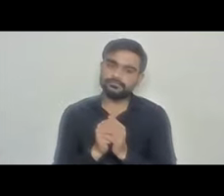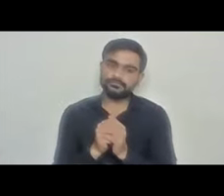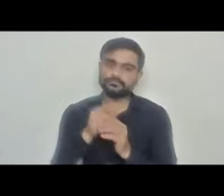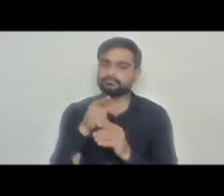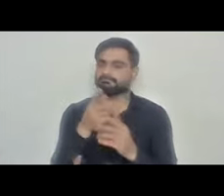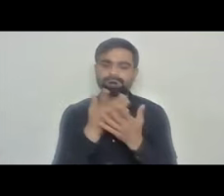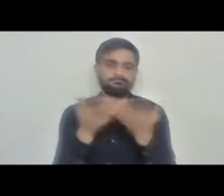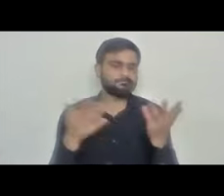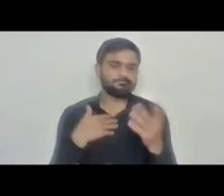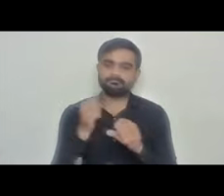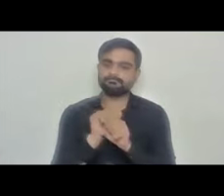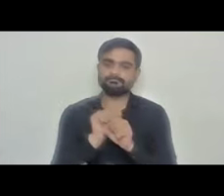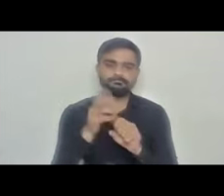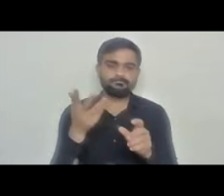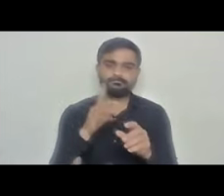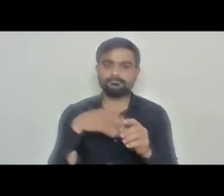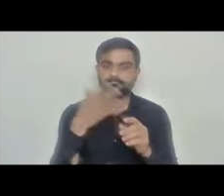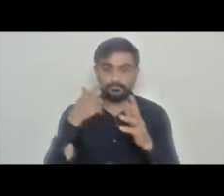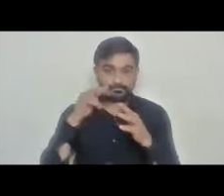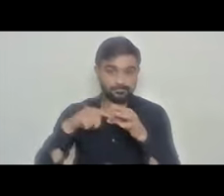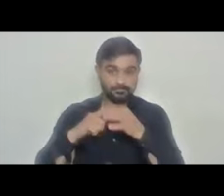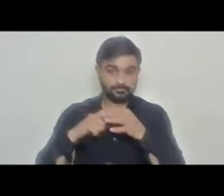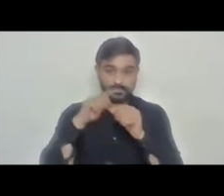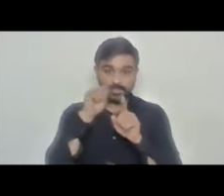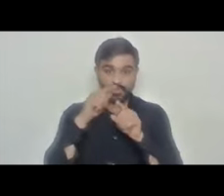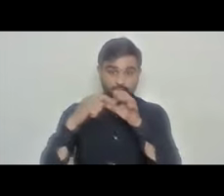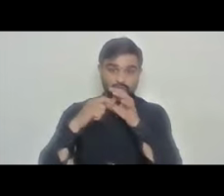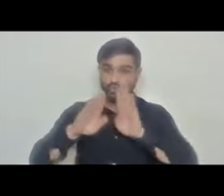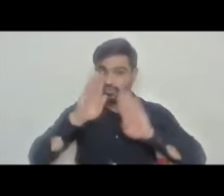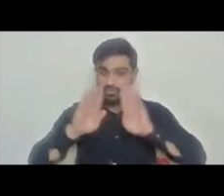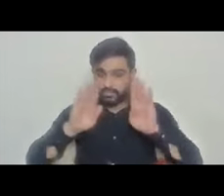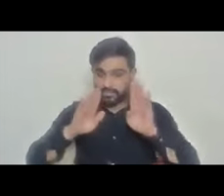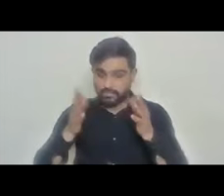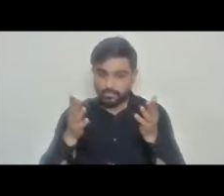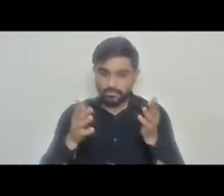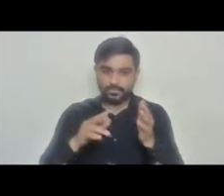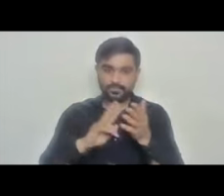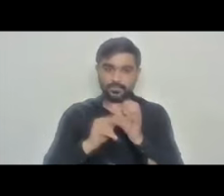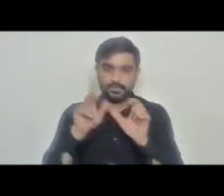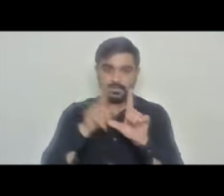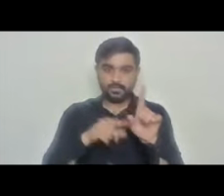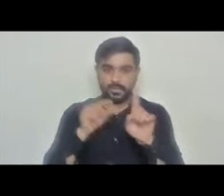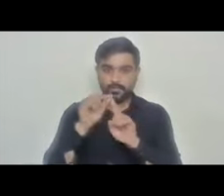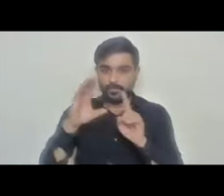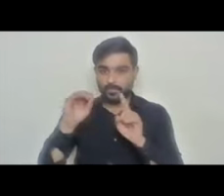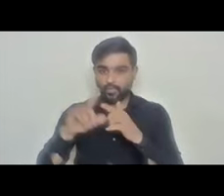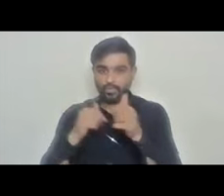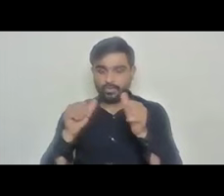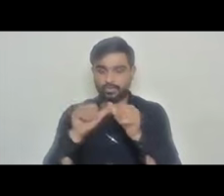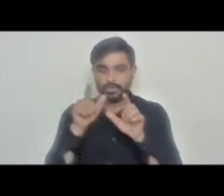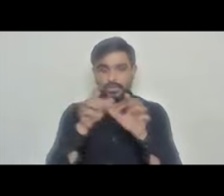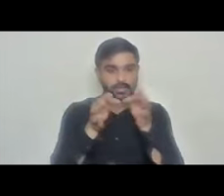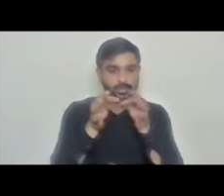that's how it works. If you have any questions at this point, please. Bhavya, Pooja Yadav has requested to